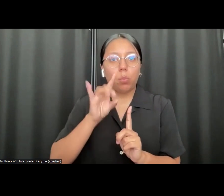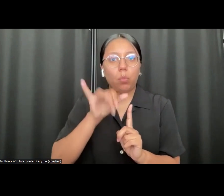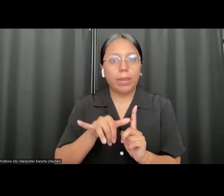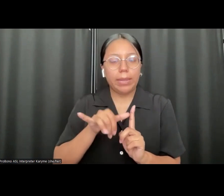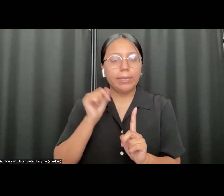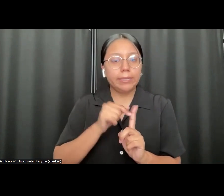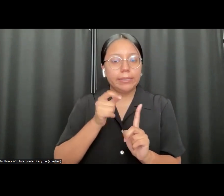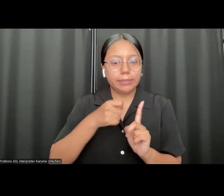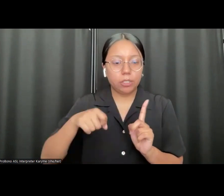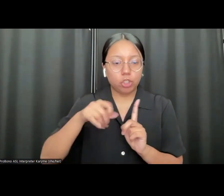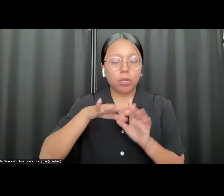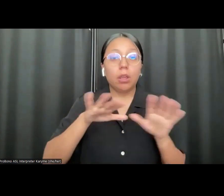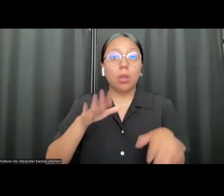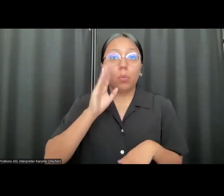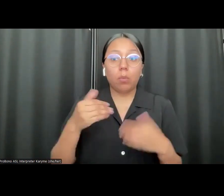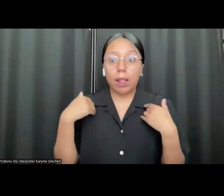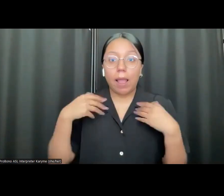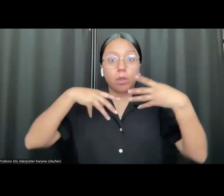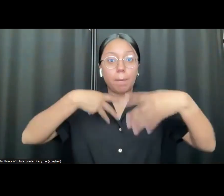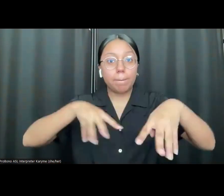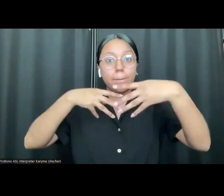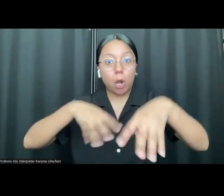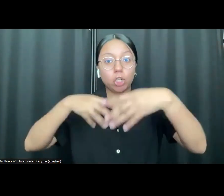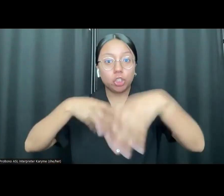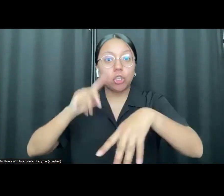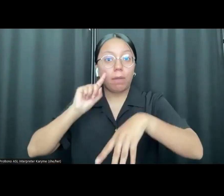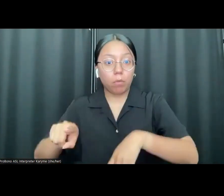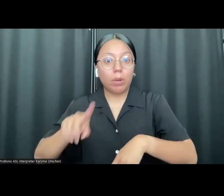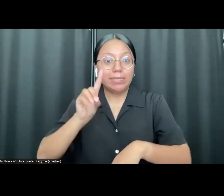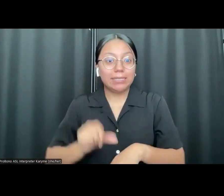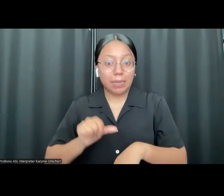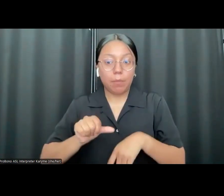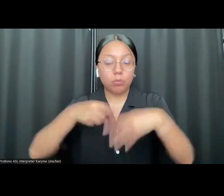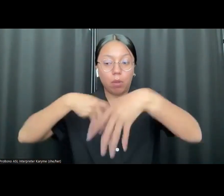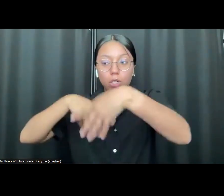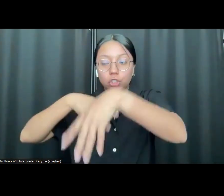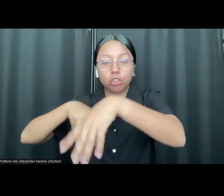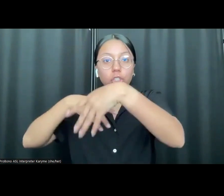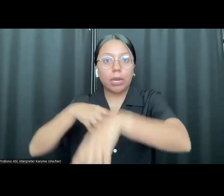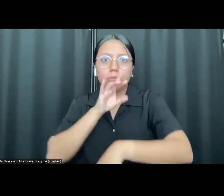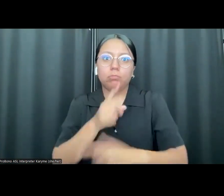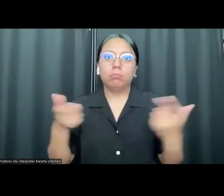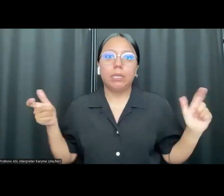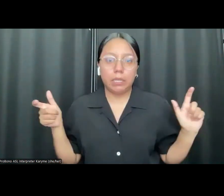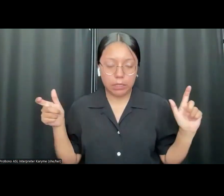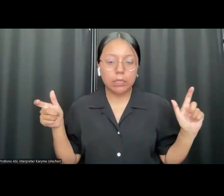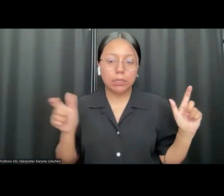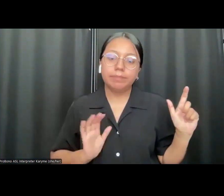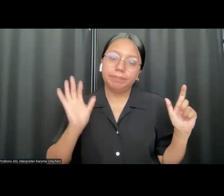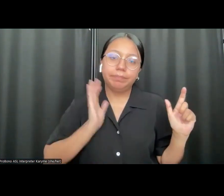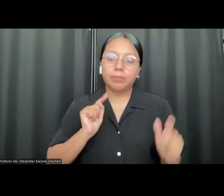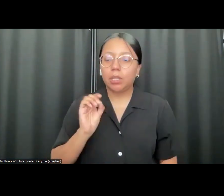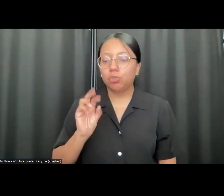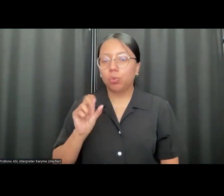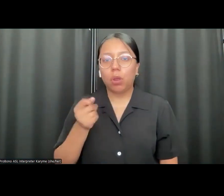and Revolutionary Love disabled performance art march. And this is big because at least in Toronto at that time, we didn't mostly know